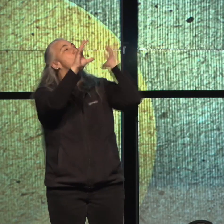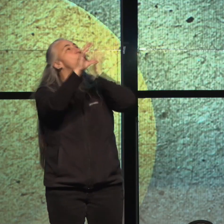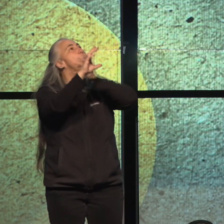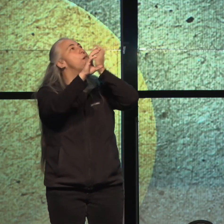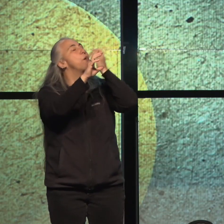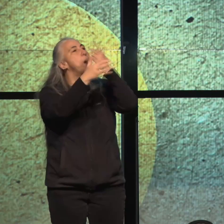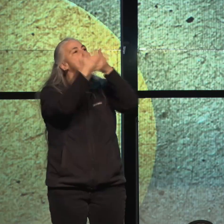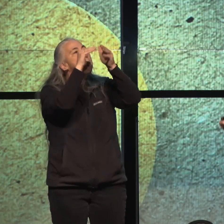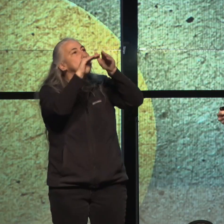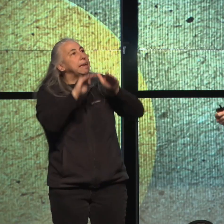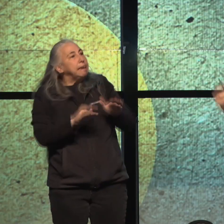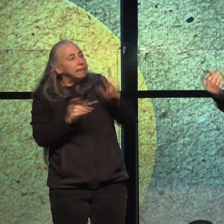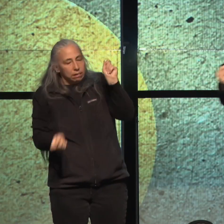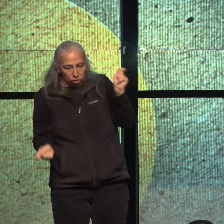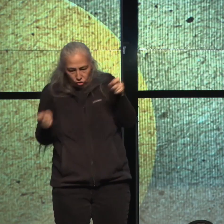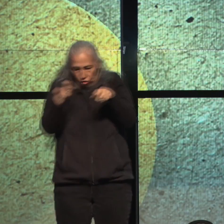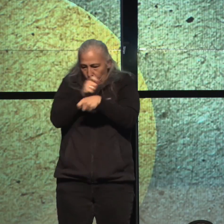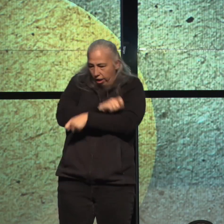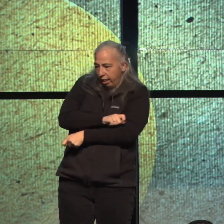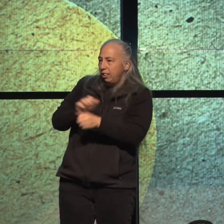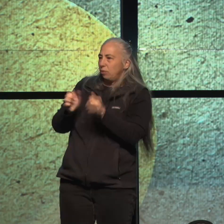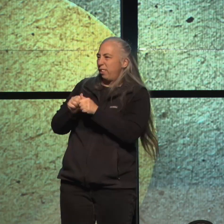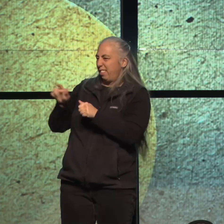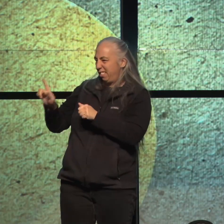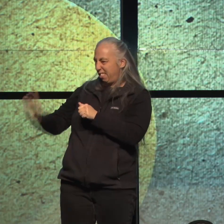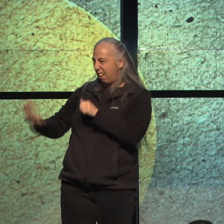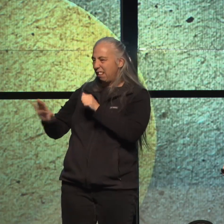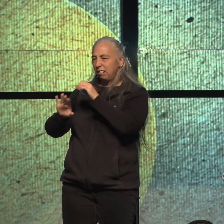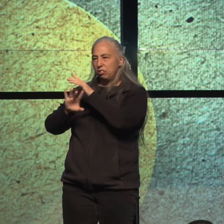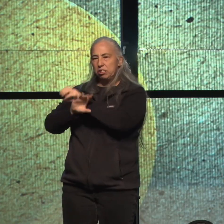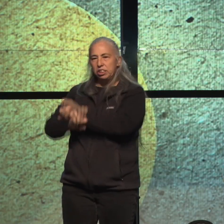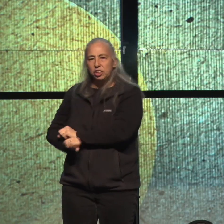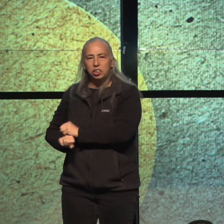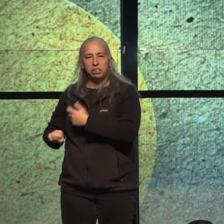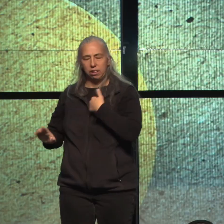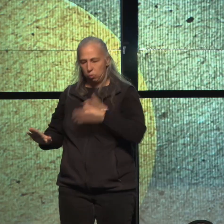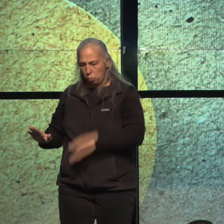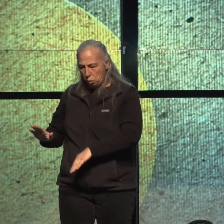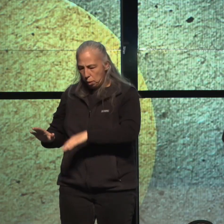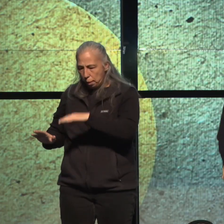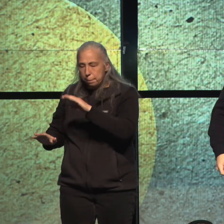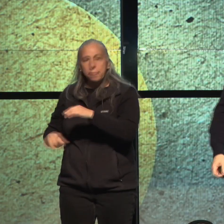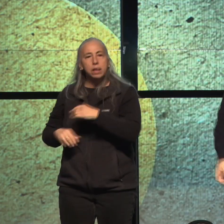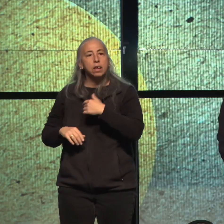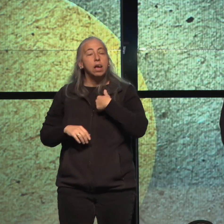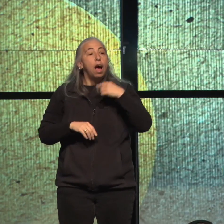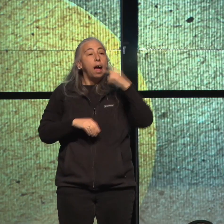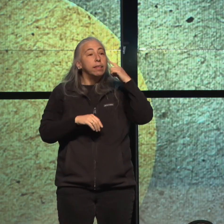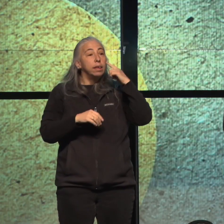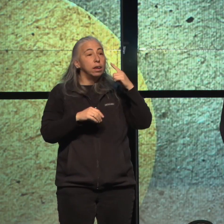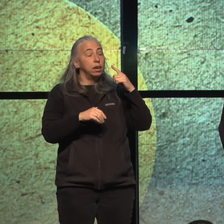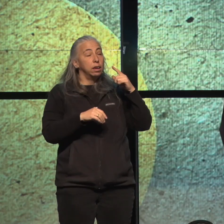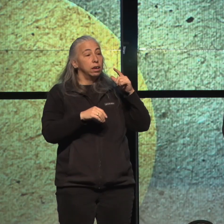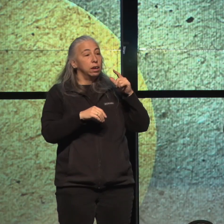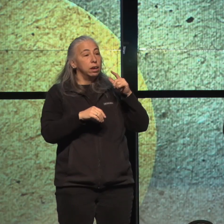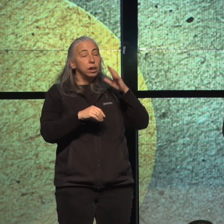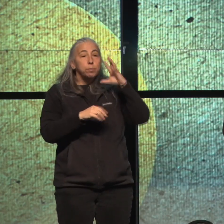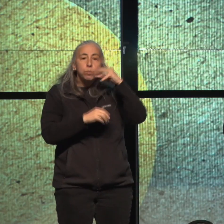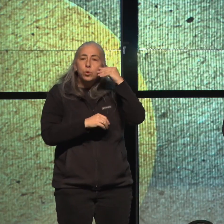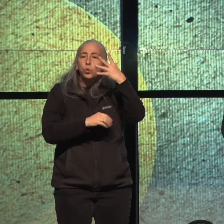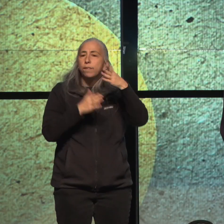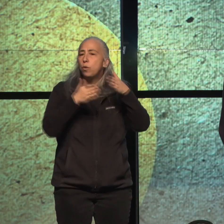to take place within this tradition that I've grown up in, that I think offers a beautiful way of engaging with the